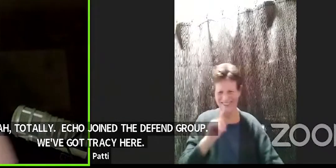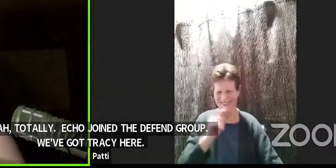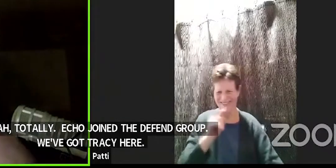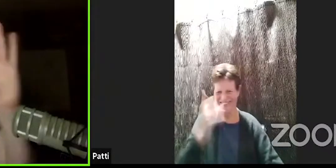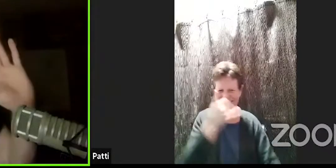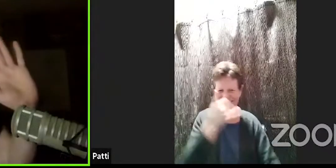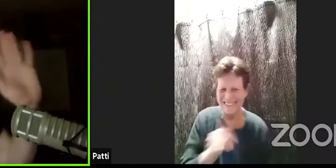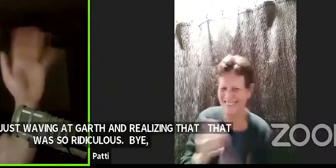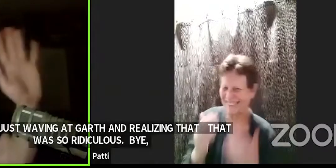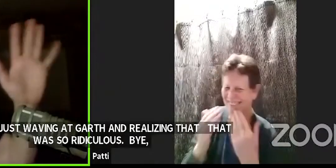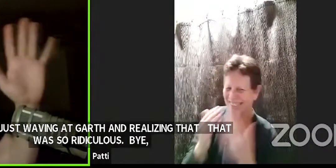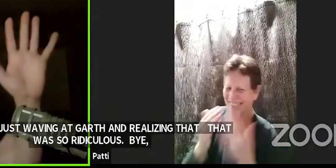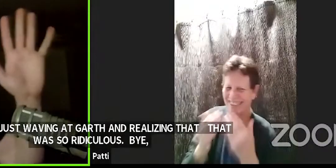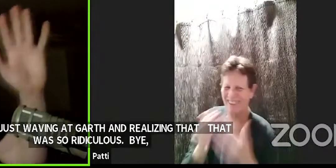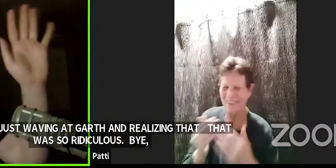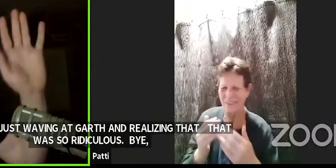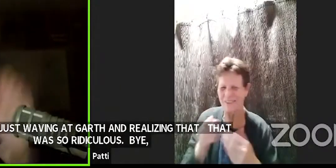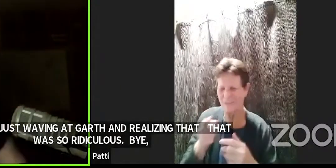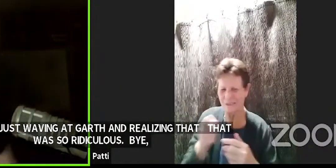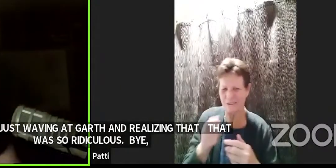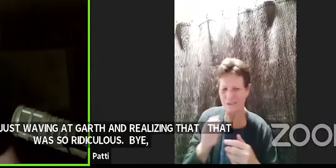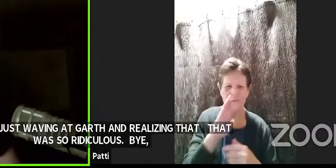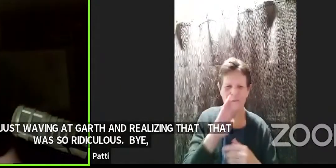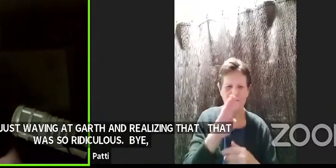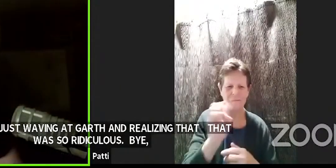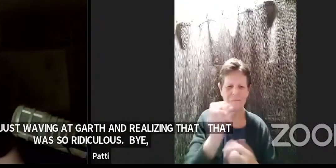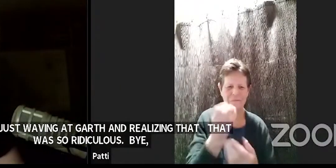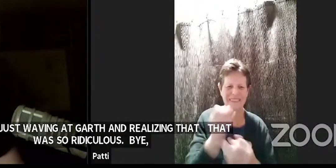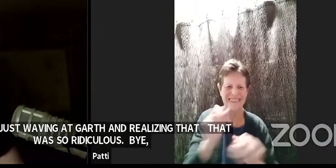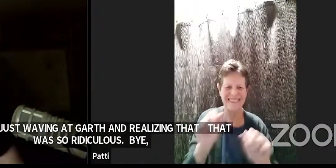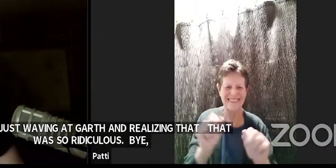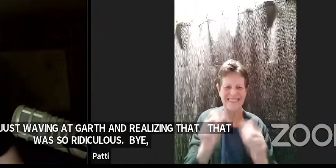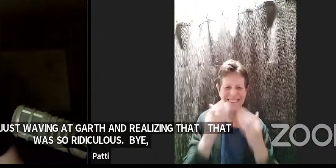uh be safe keep six everybody bye cheers